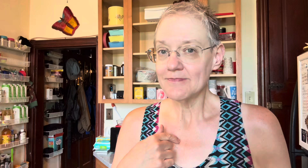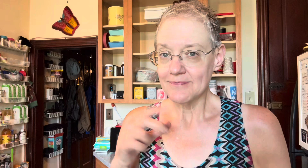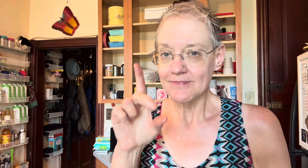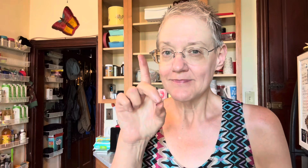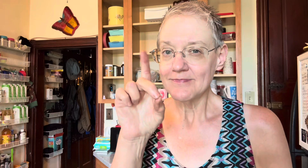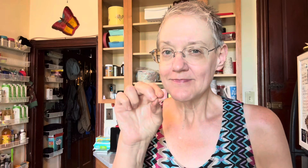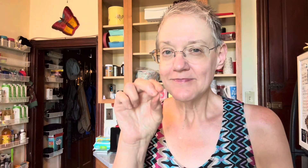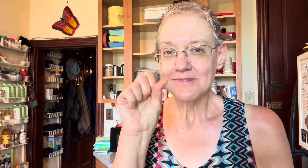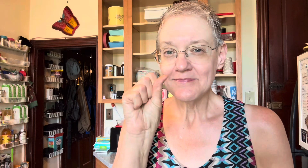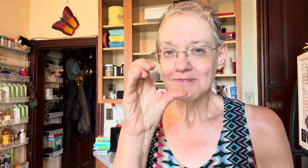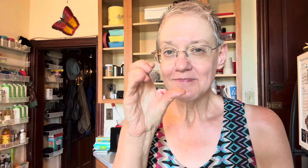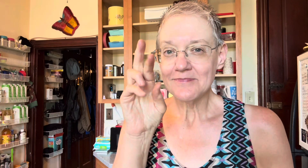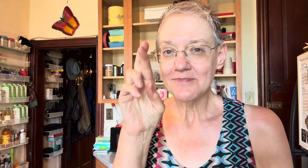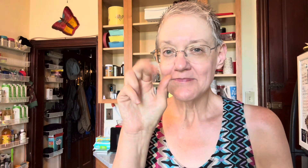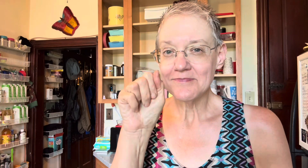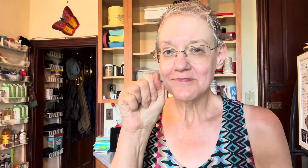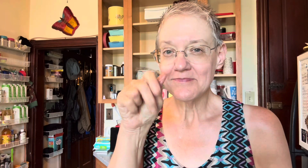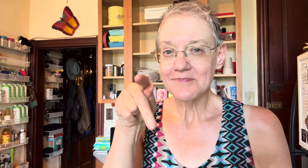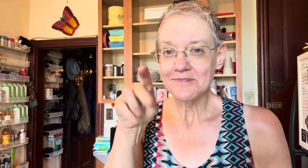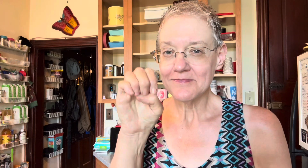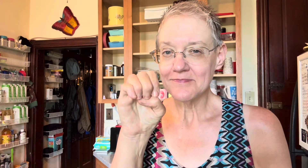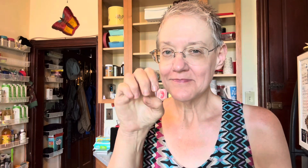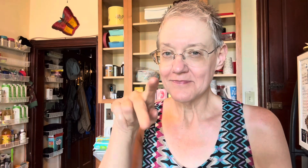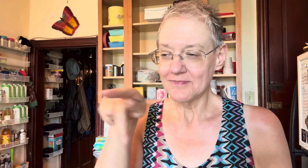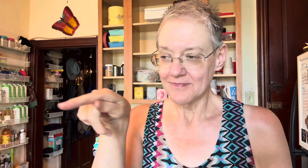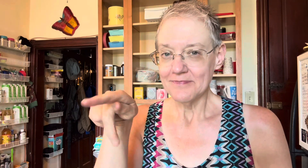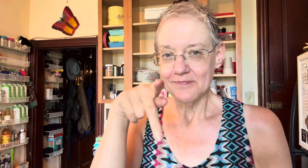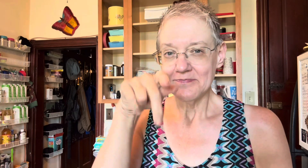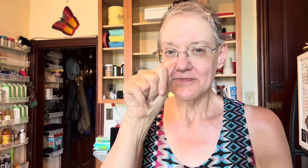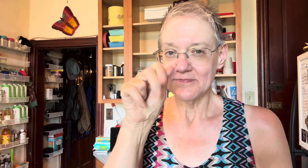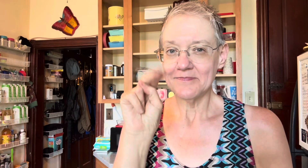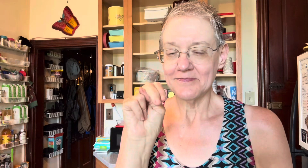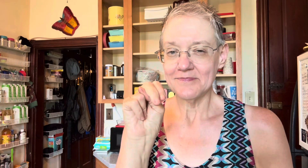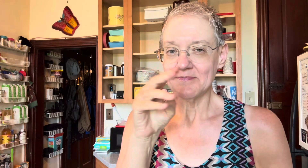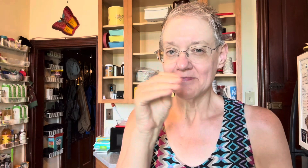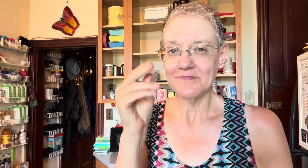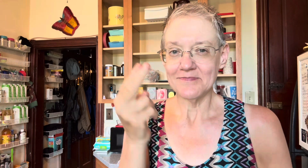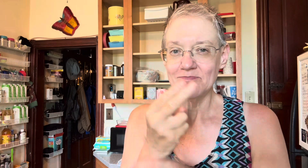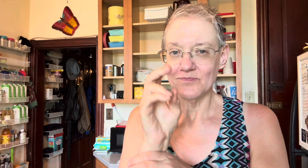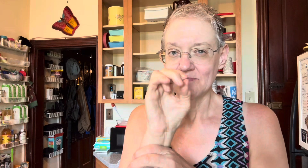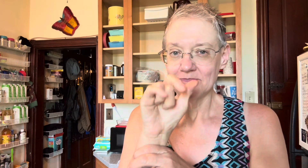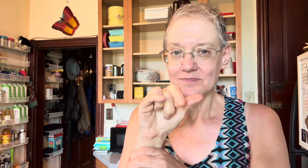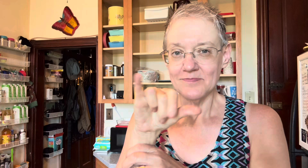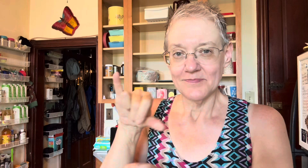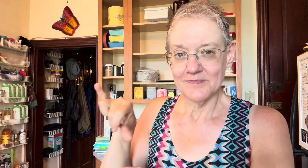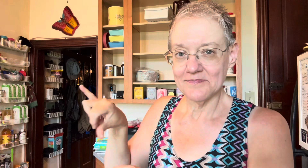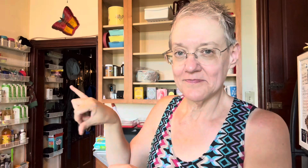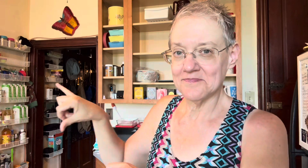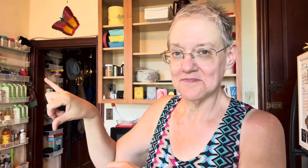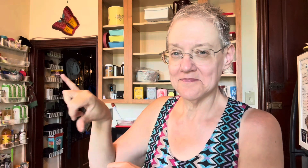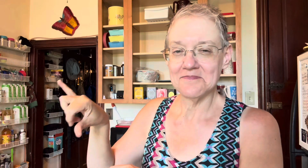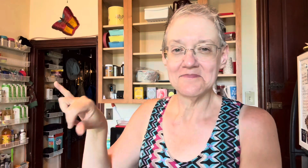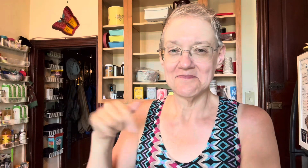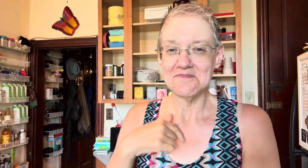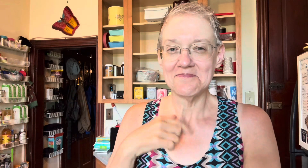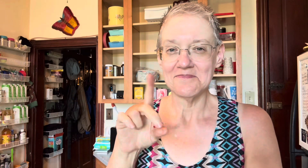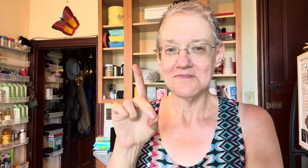I do scrape off the pan and pour off the oil over the chicken. Now, if this was my